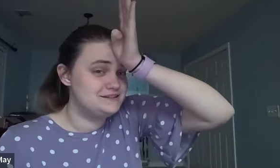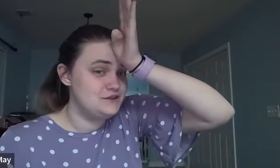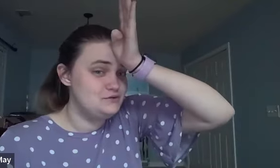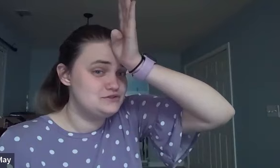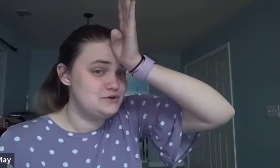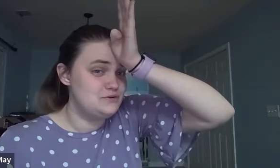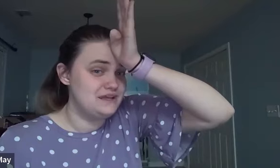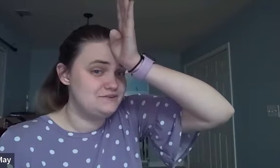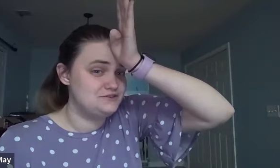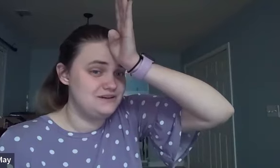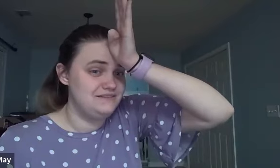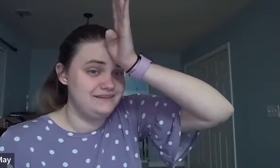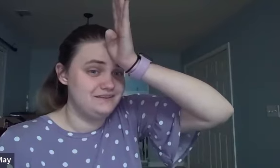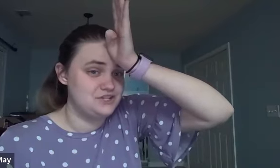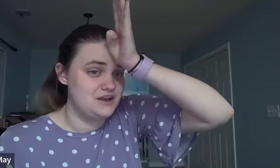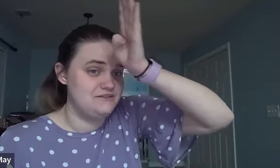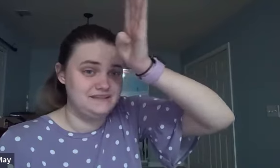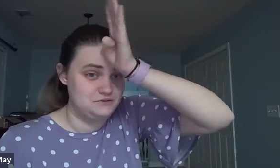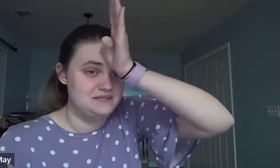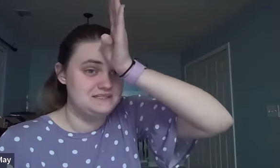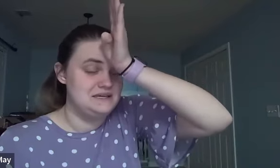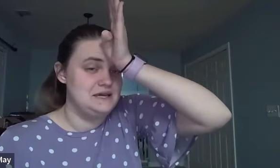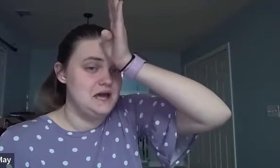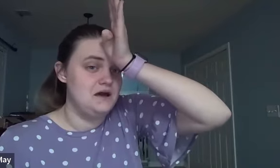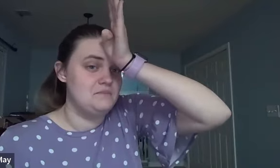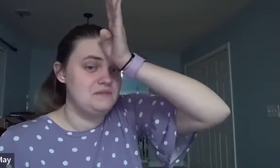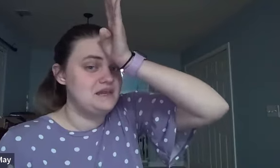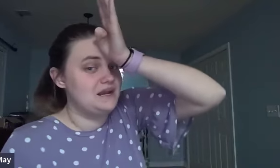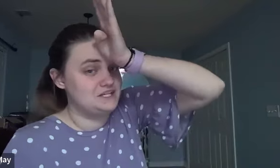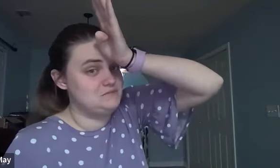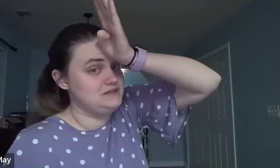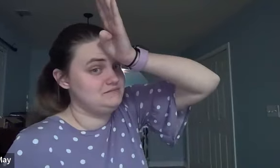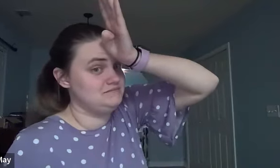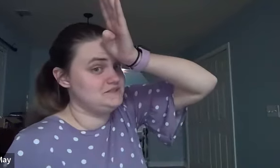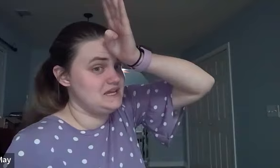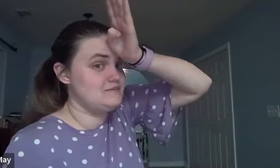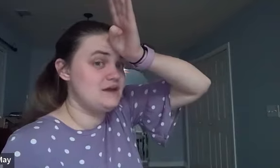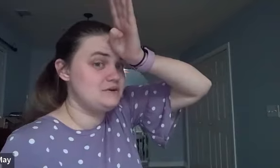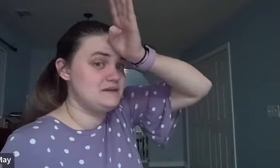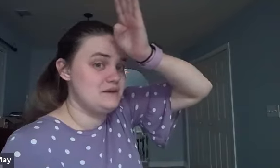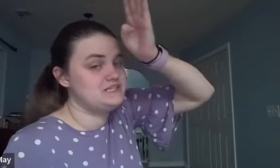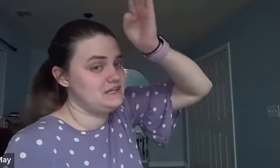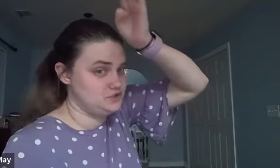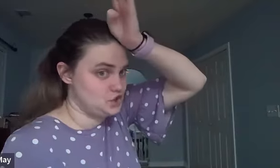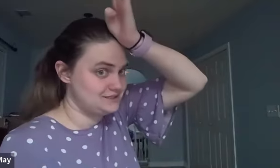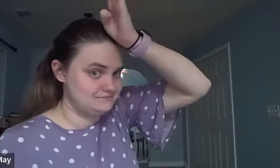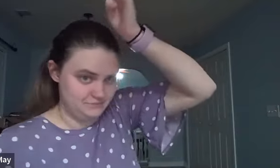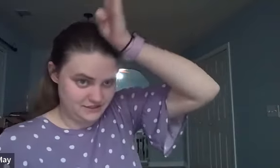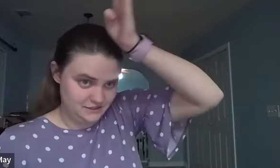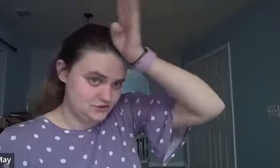though. So like if you're talking to like a little child and they do this, they may not actually be saying the bad word. They may be thinking shark, but